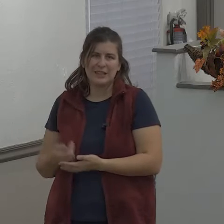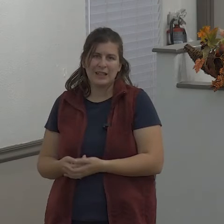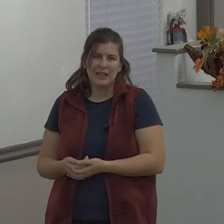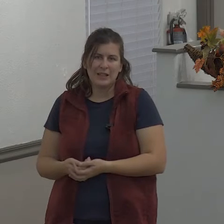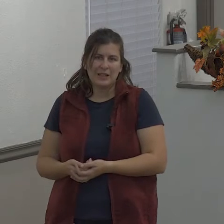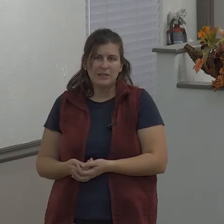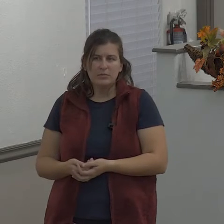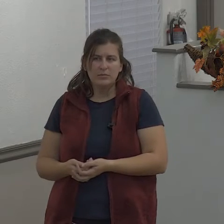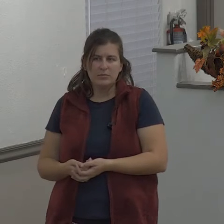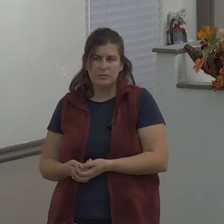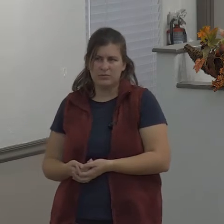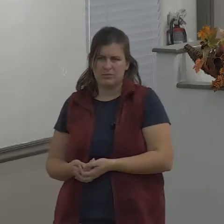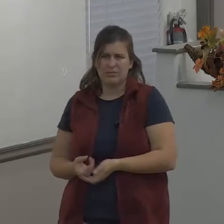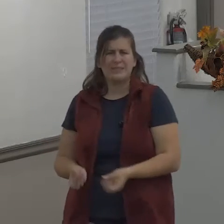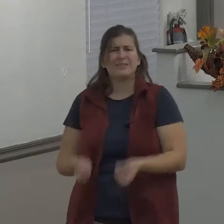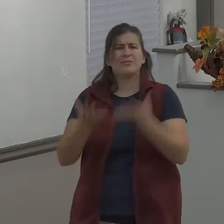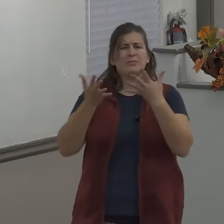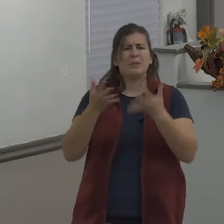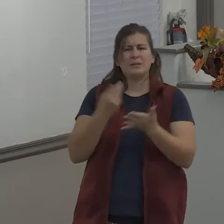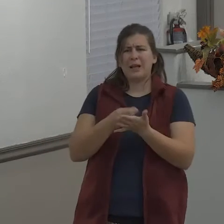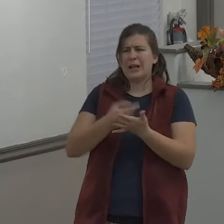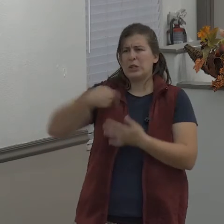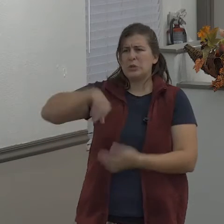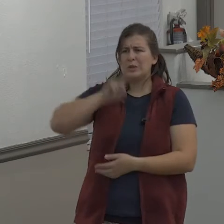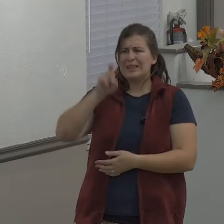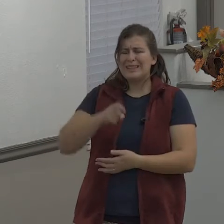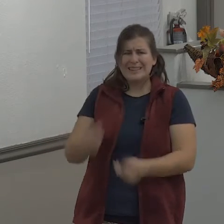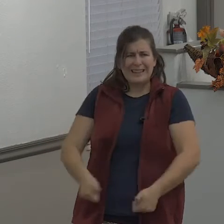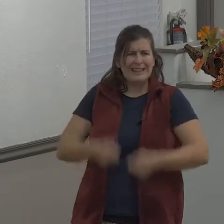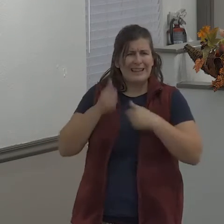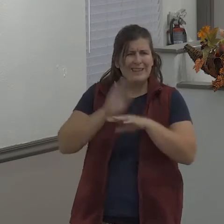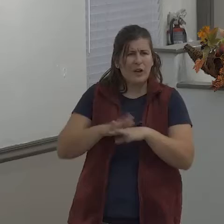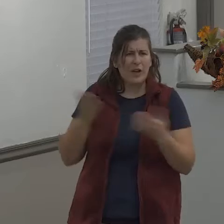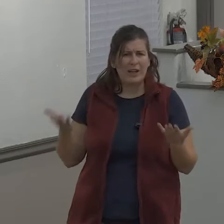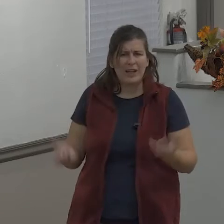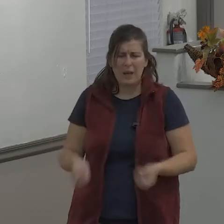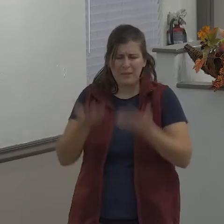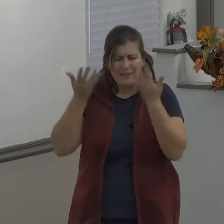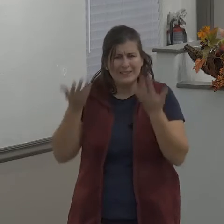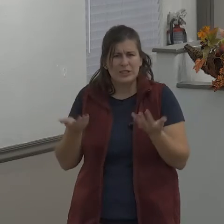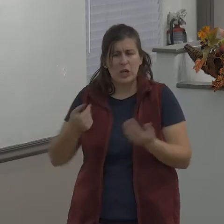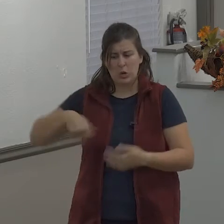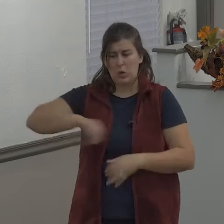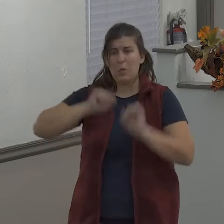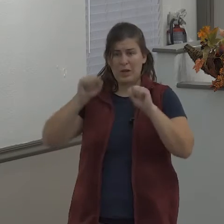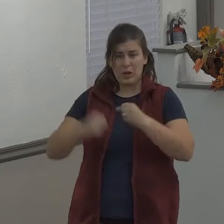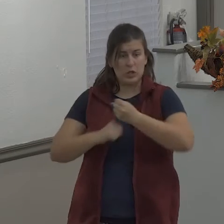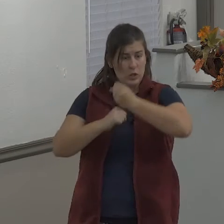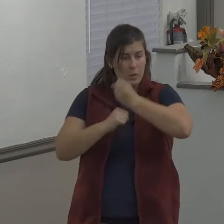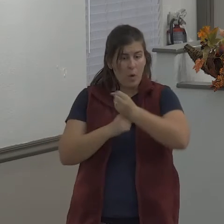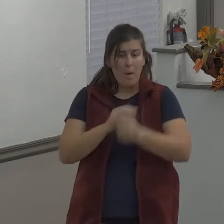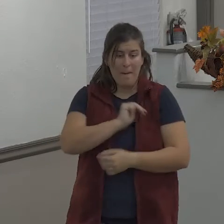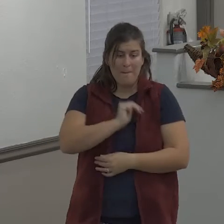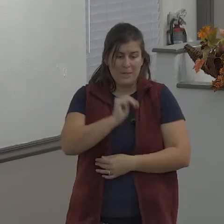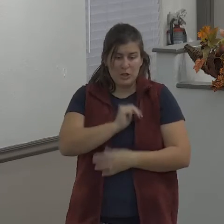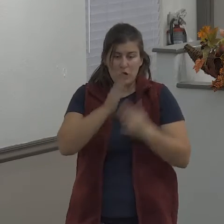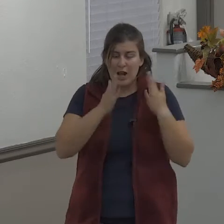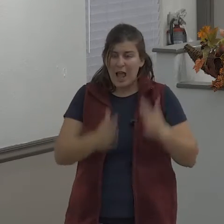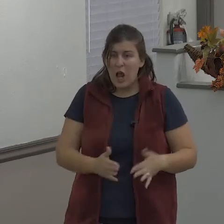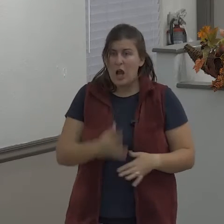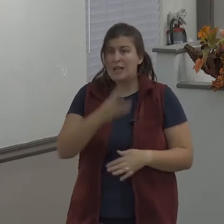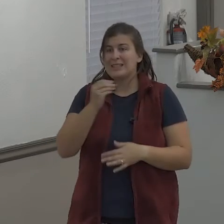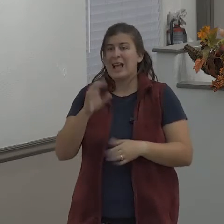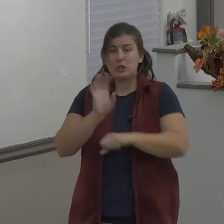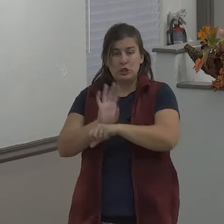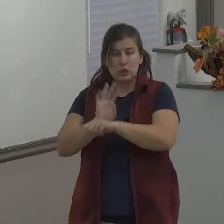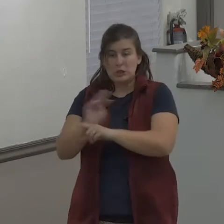After all, they could ask the question, how much money do we really need to live on? Why, we could support missions,